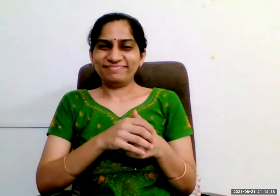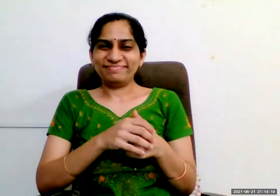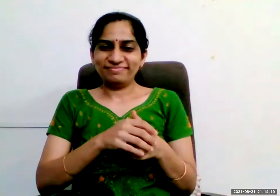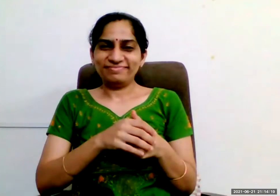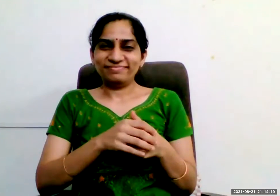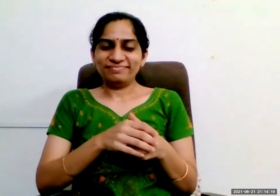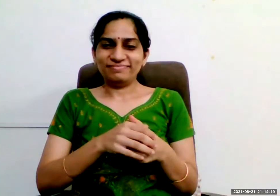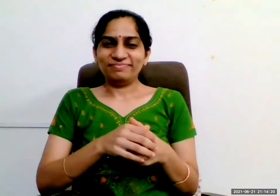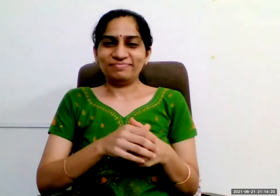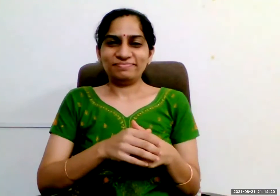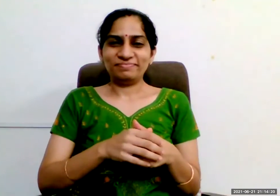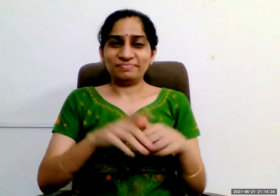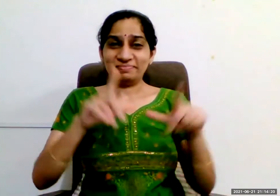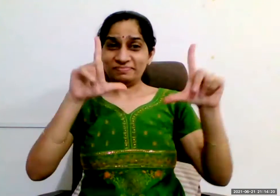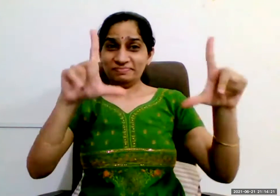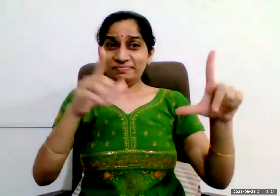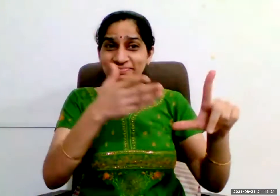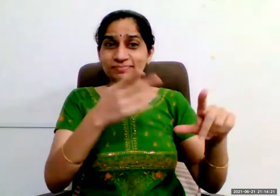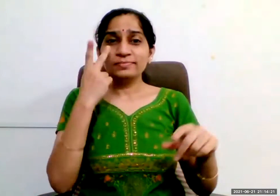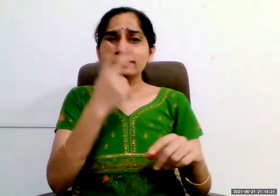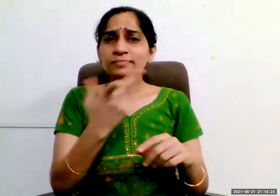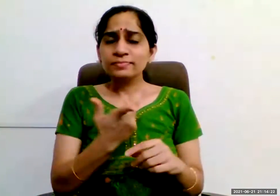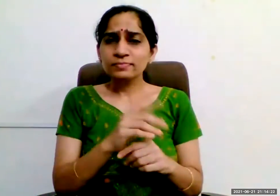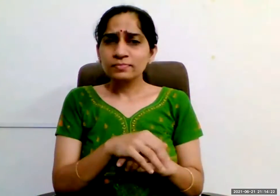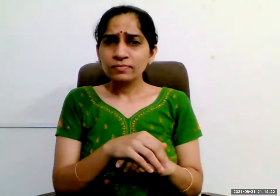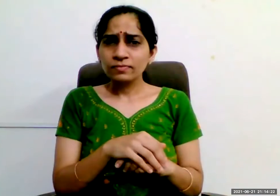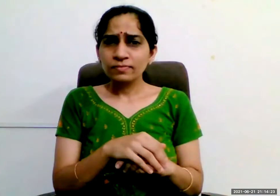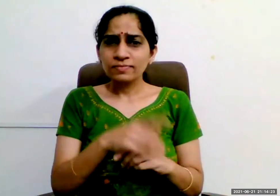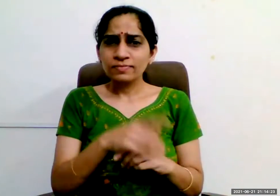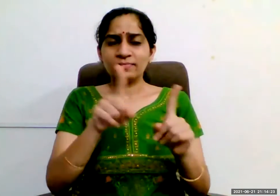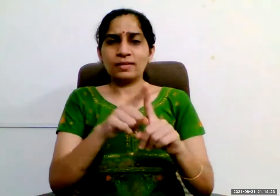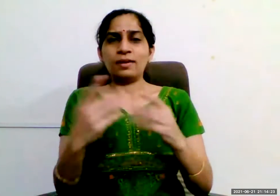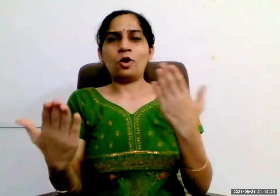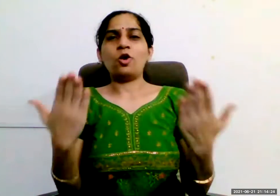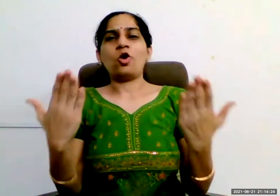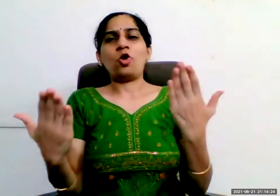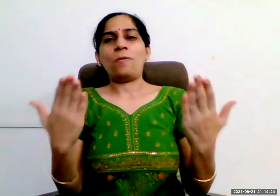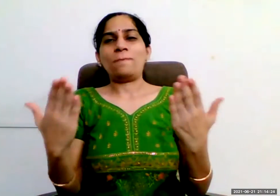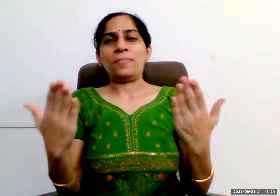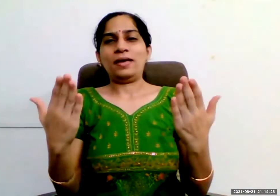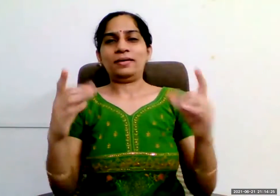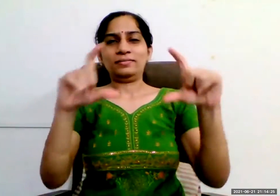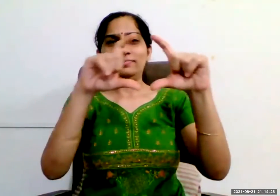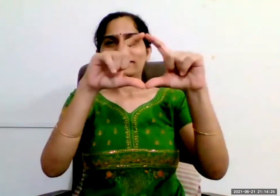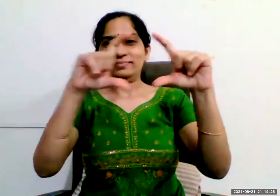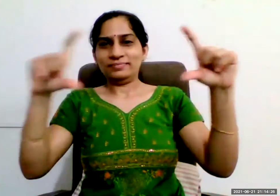So you would have seen on this screen, there is some kind of a comparative that I have done between humans and animals.